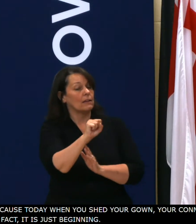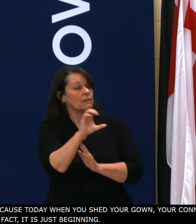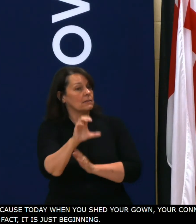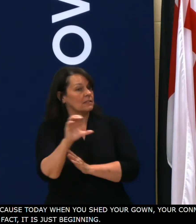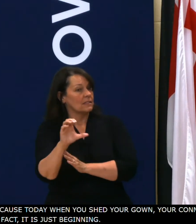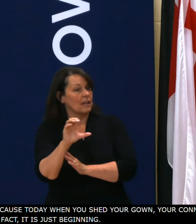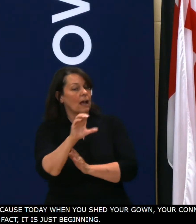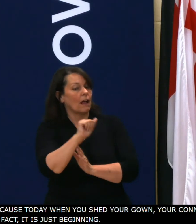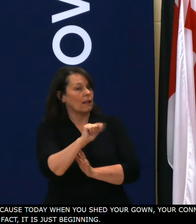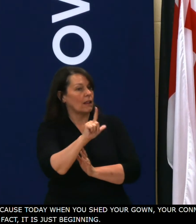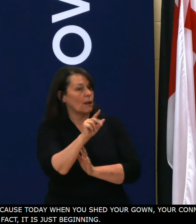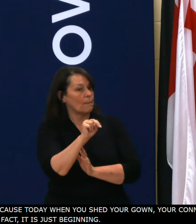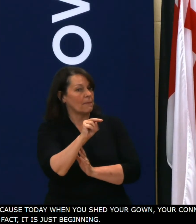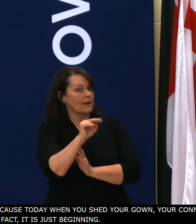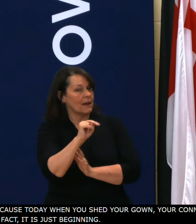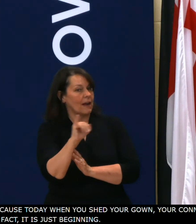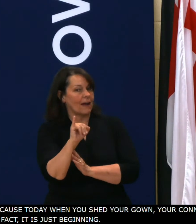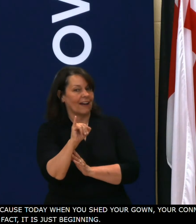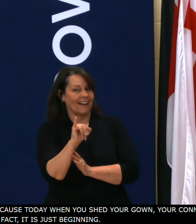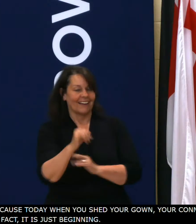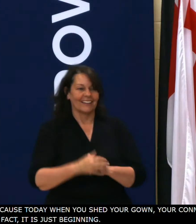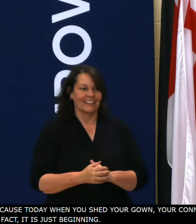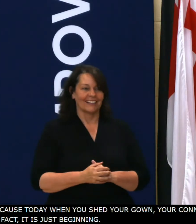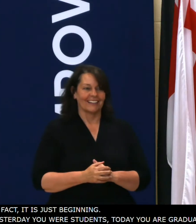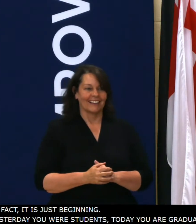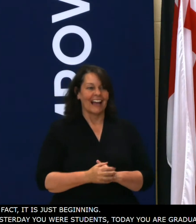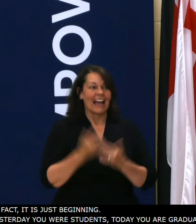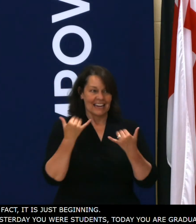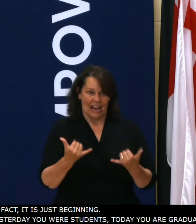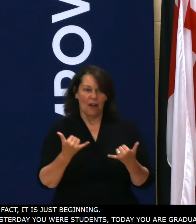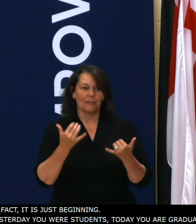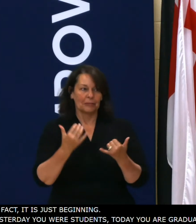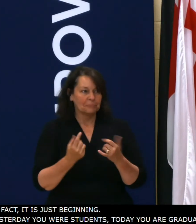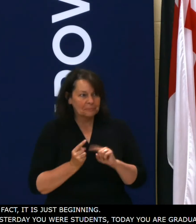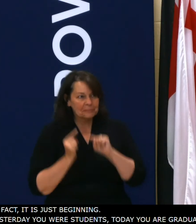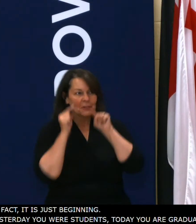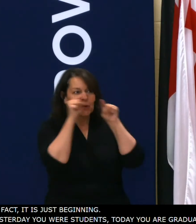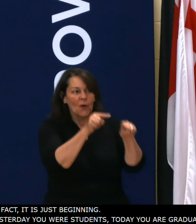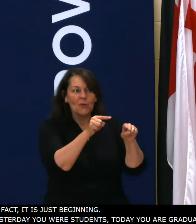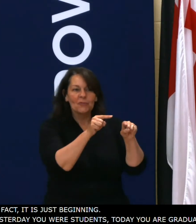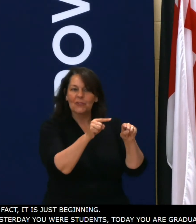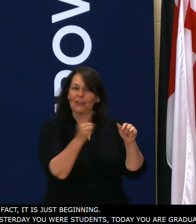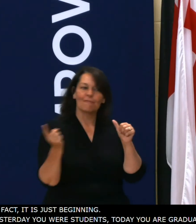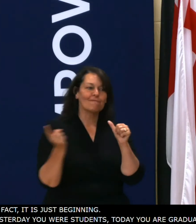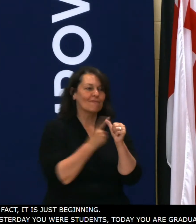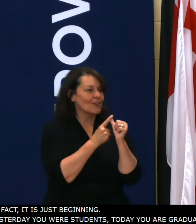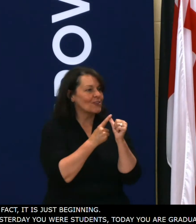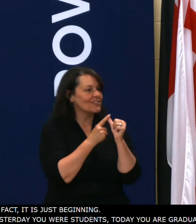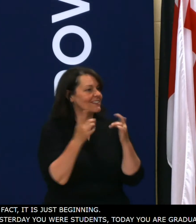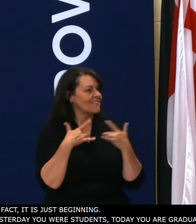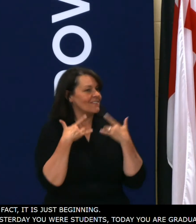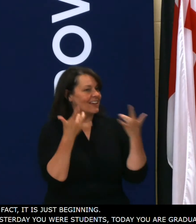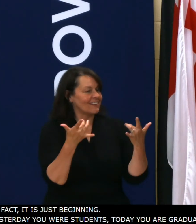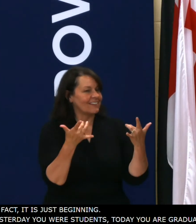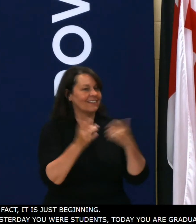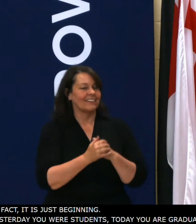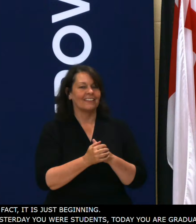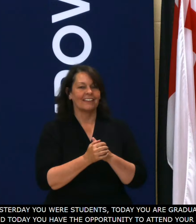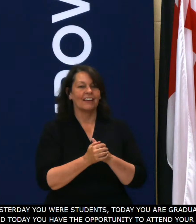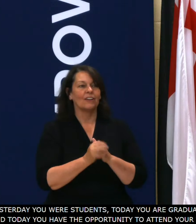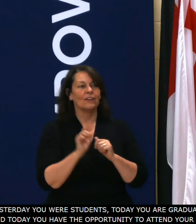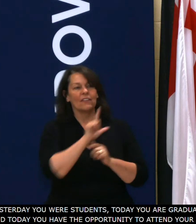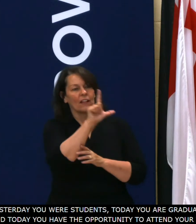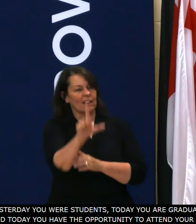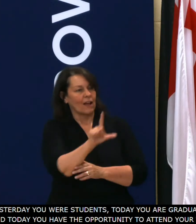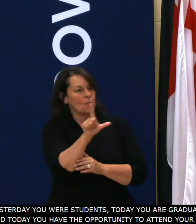And today you have the opportunity to attend your very first alumni event. We invite everyone to join us in our library for our alumni